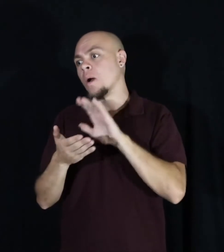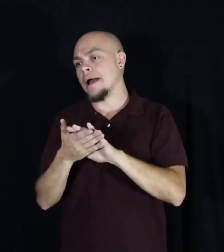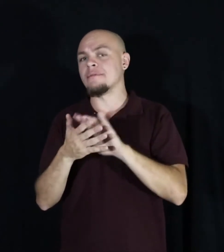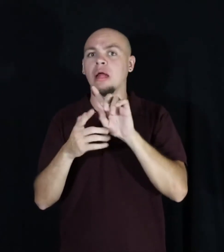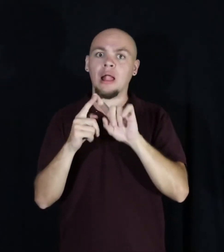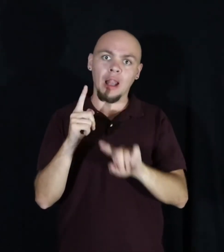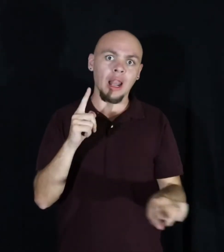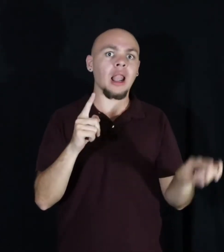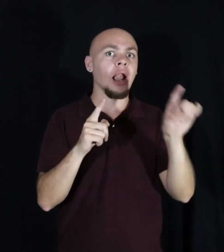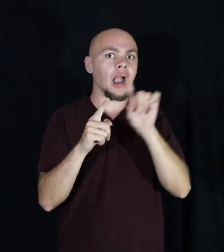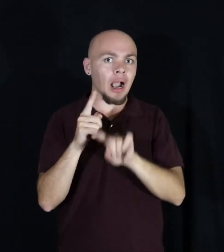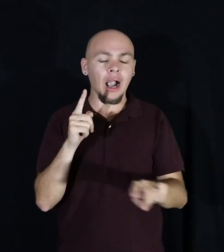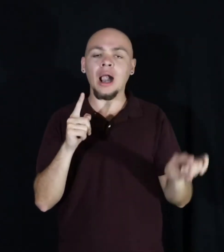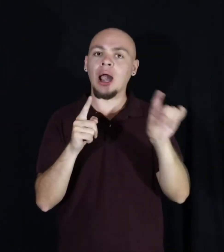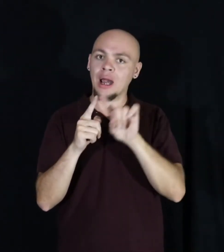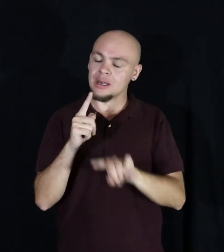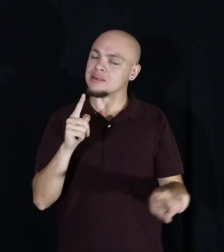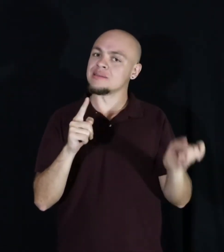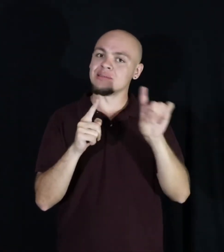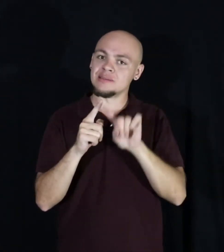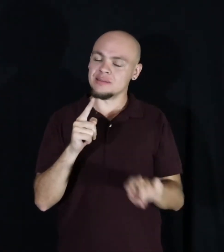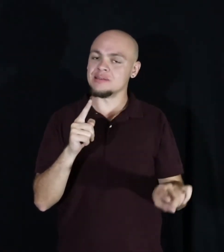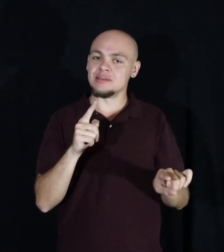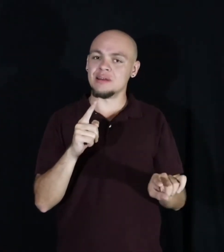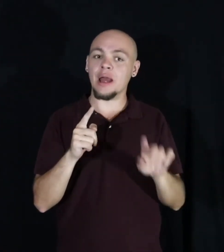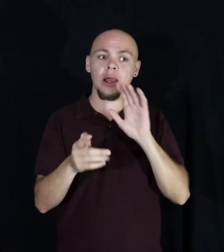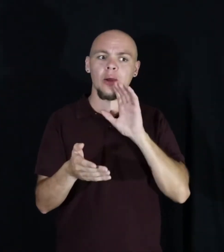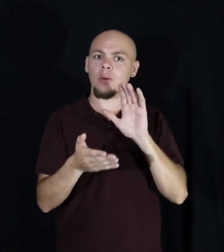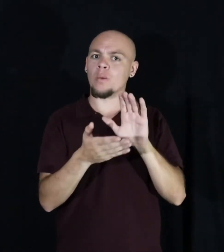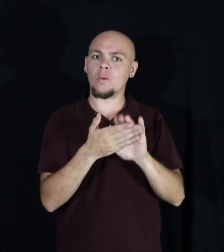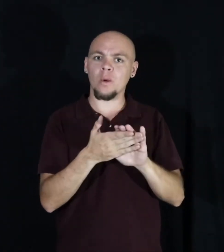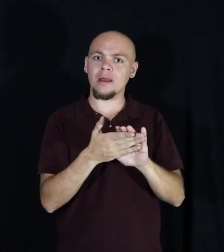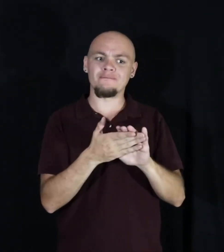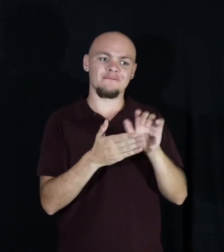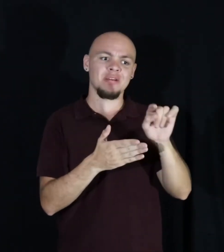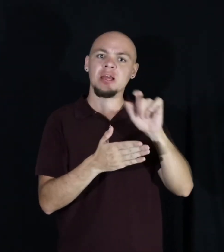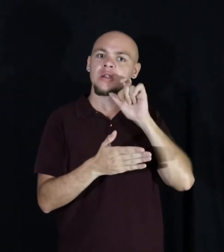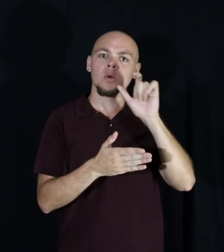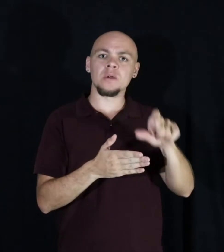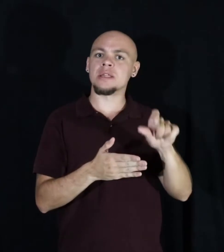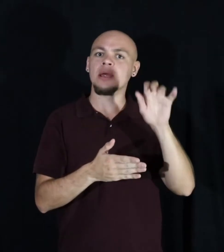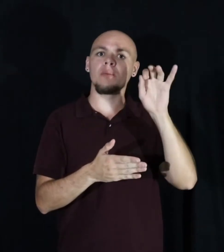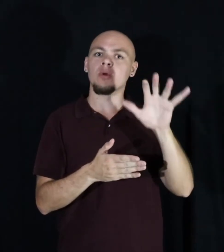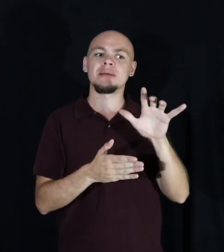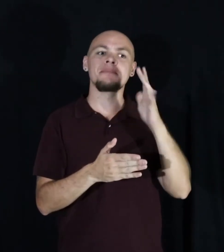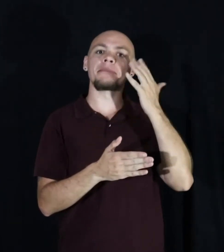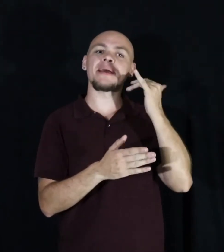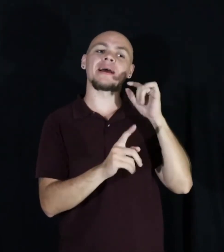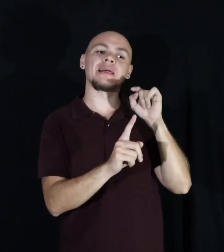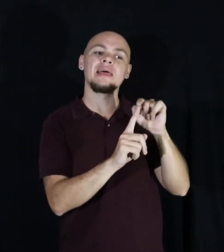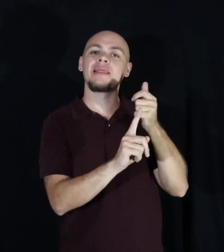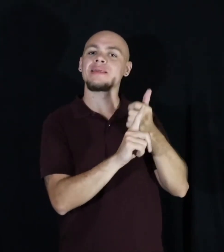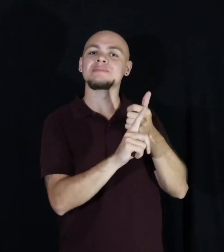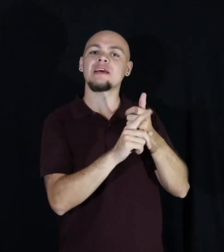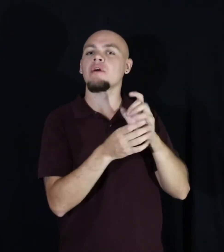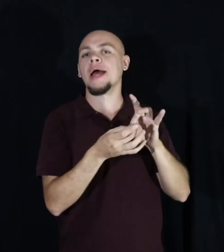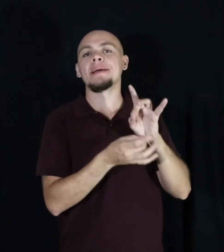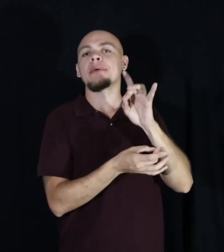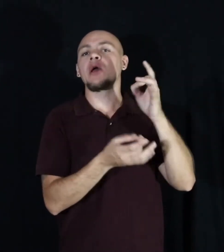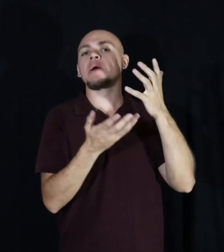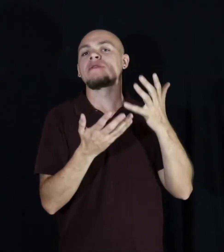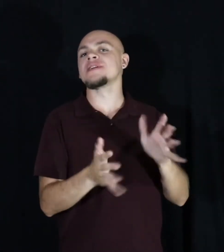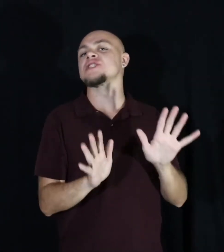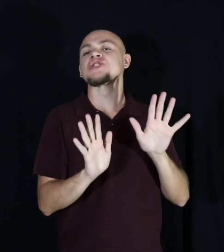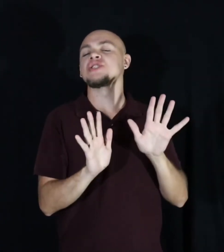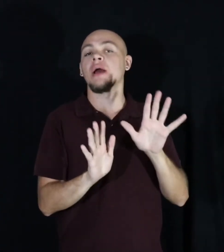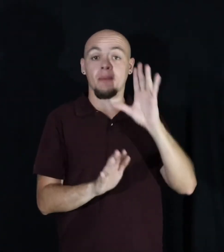on. And you're also told that women don't need the priesthood because they're already so spiritual. And so as a